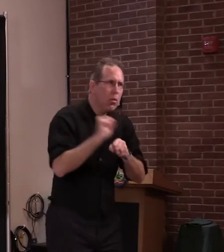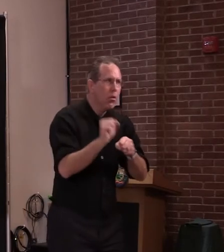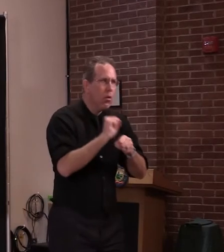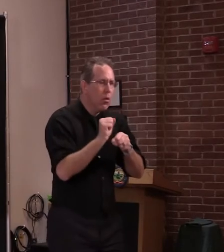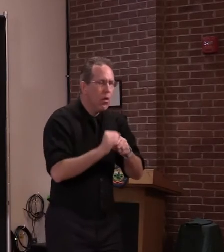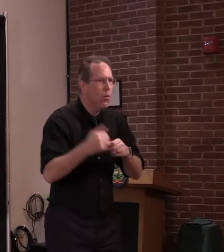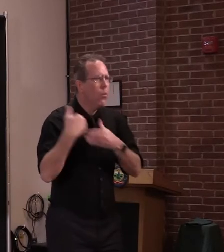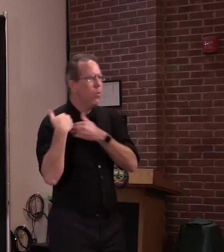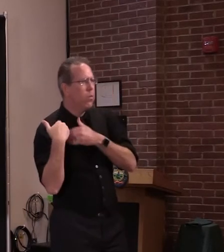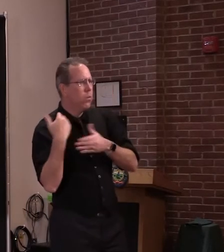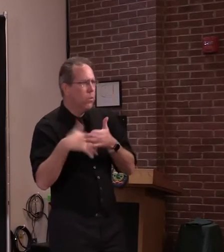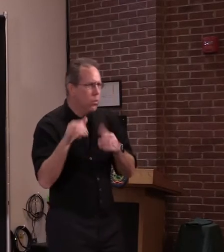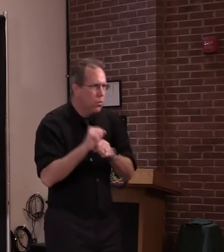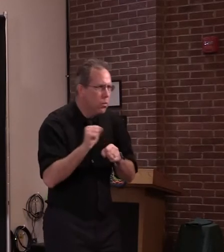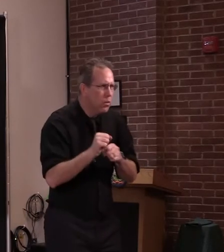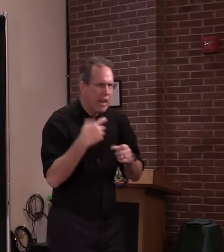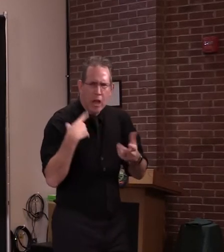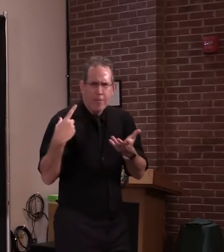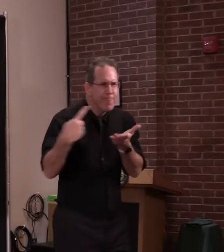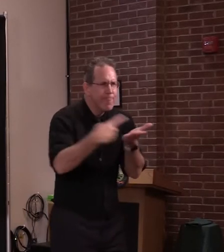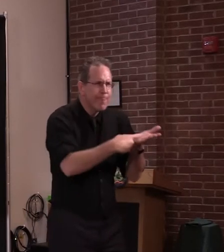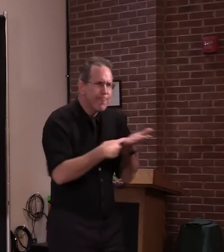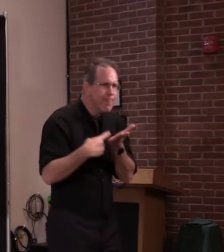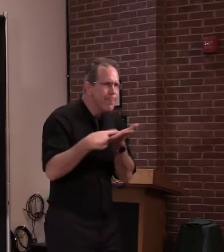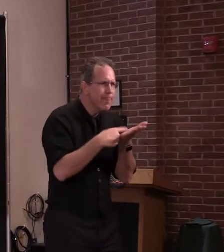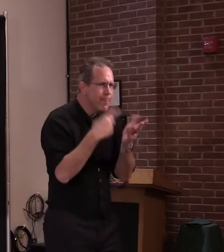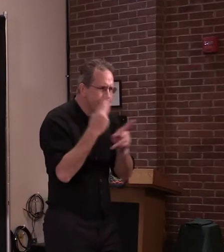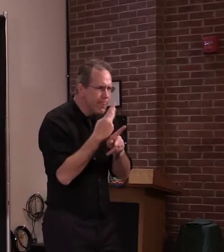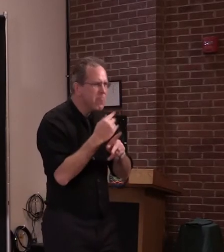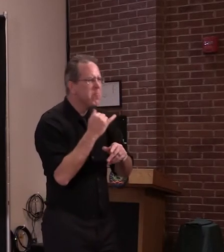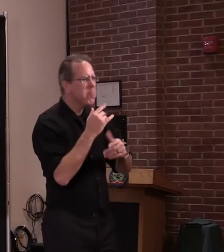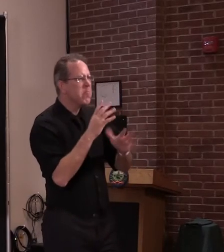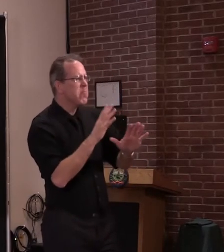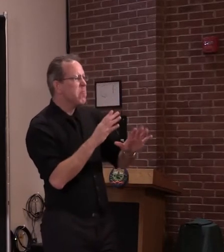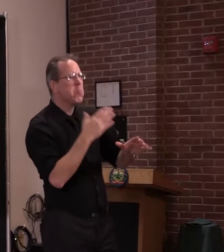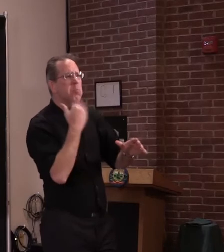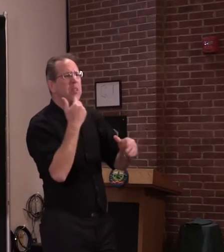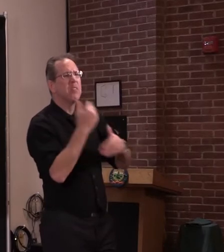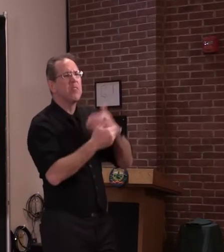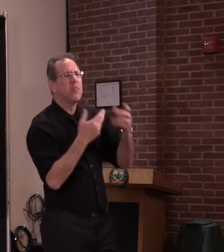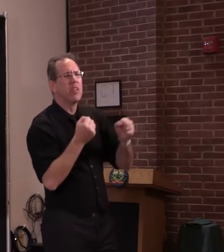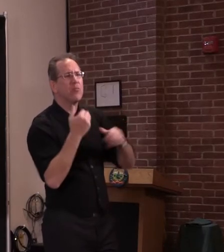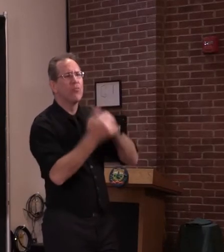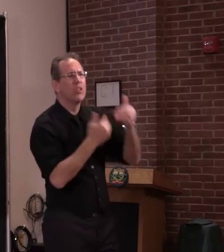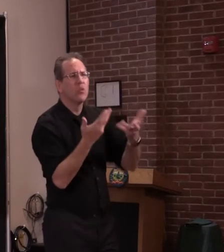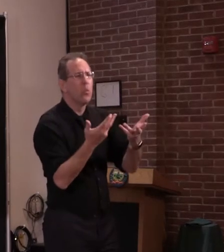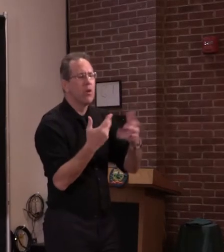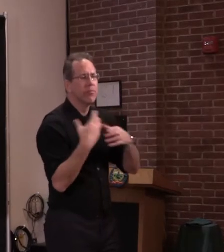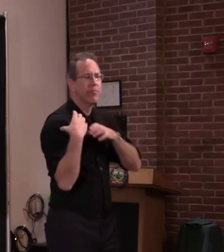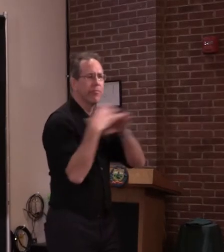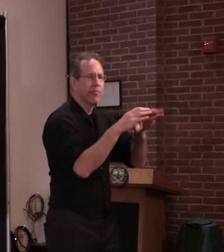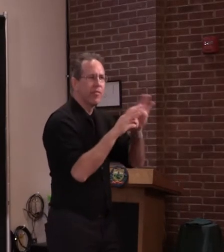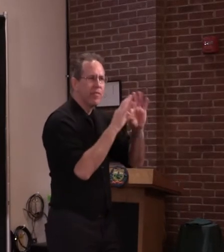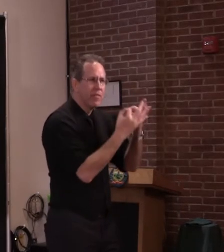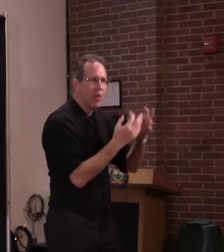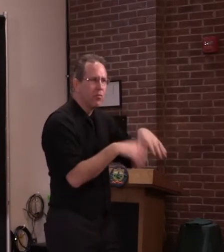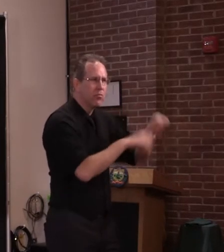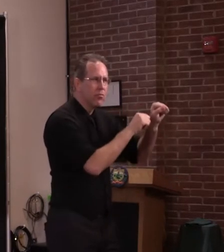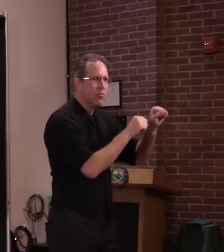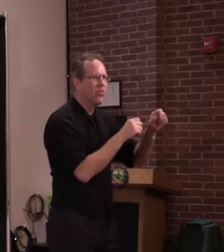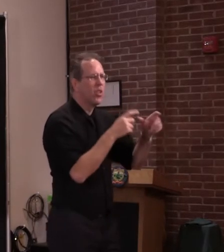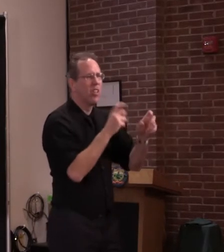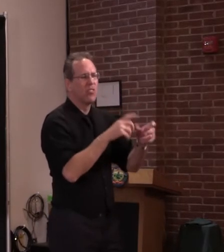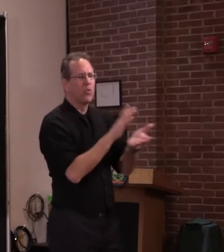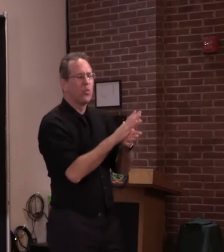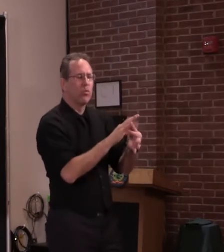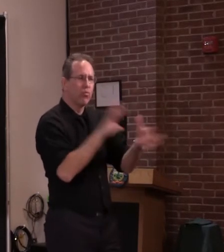and evaluating those processes relative to the speed of Omicron, that compels us to take action. The other point I would just point